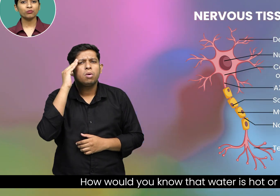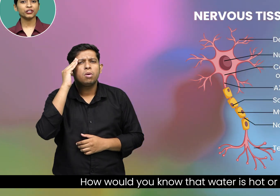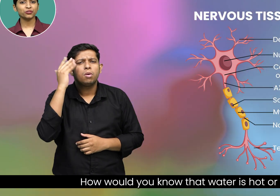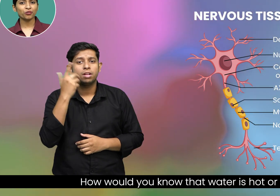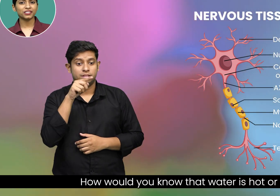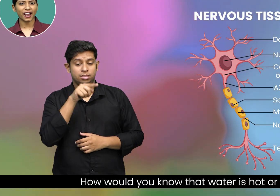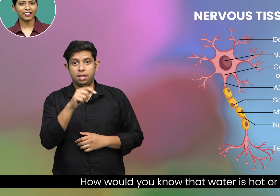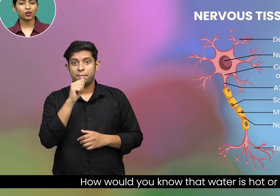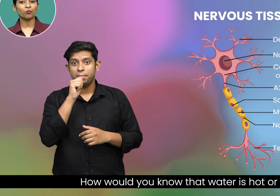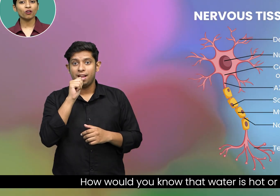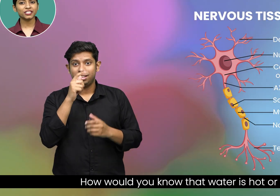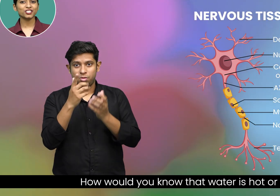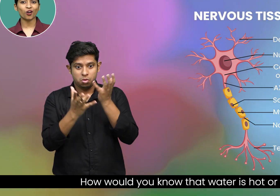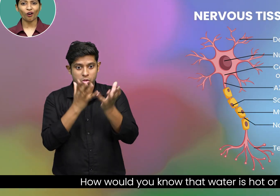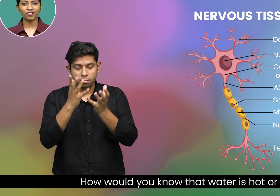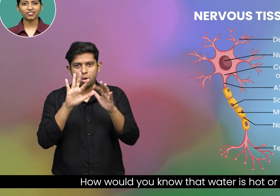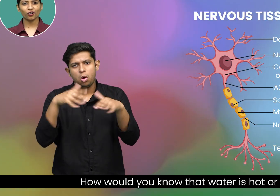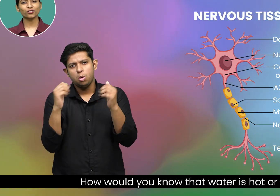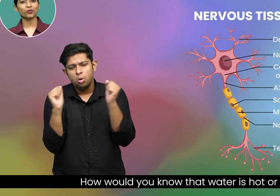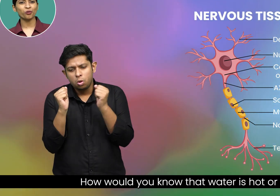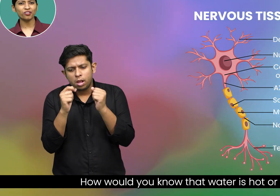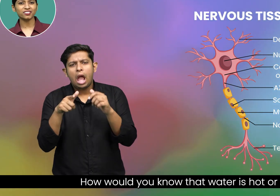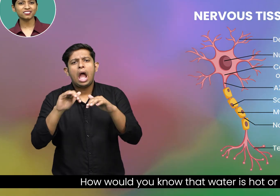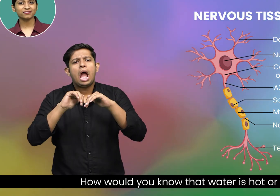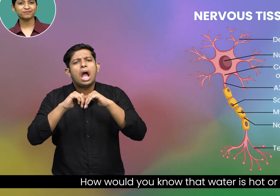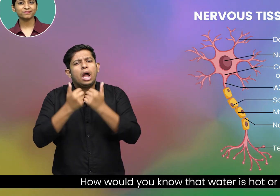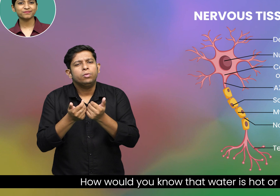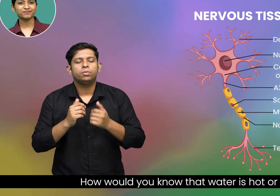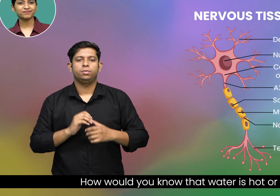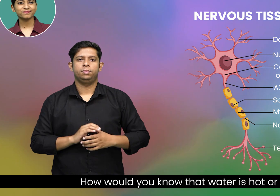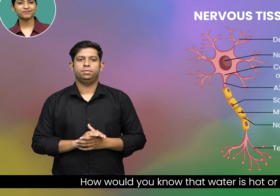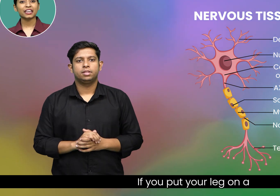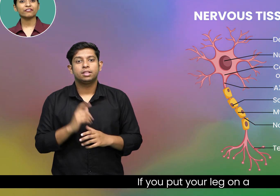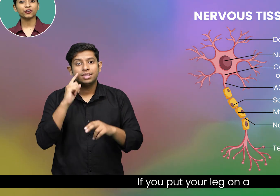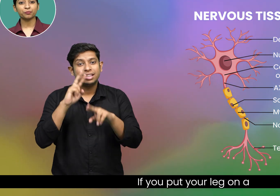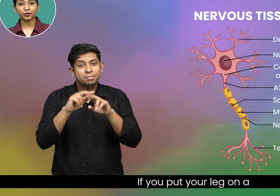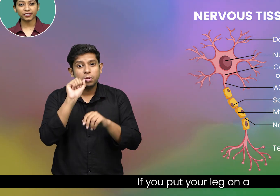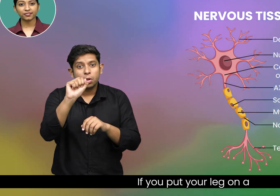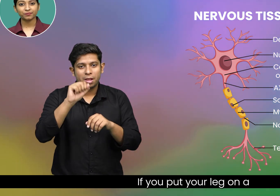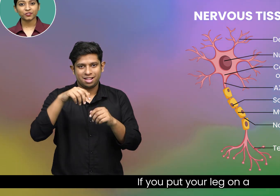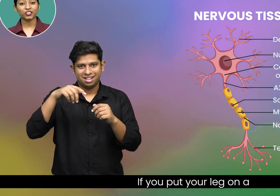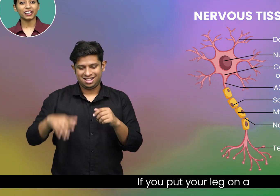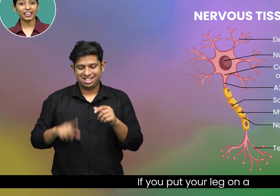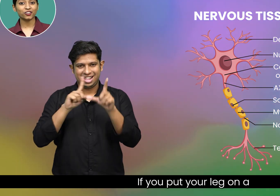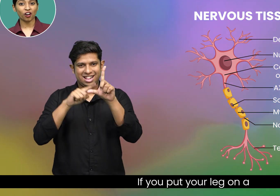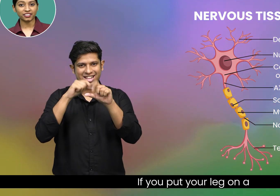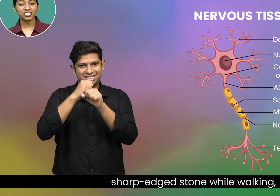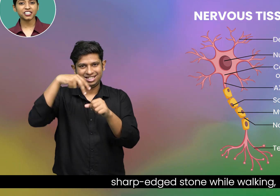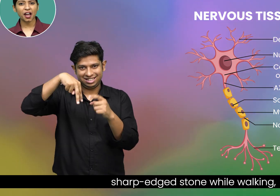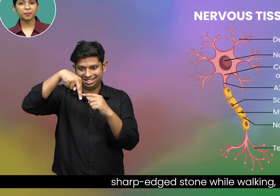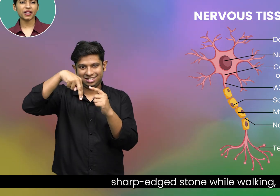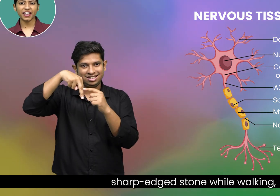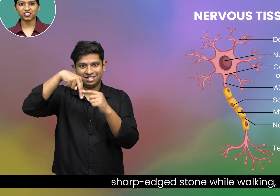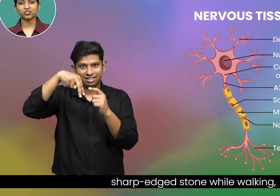How would you know that water is hot or cold? If you put your leg on